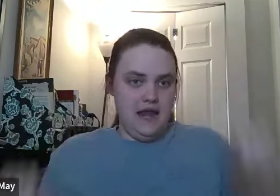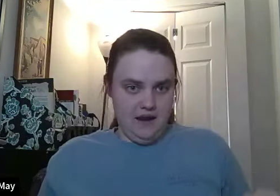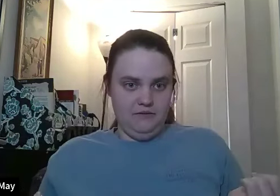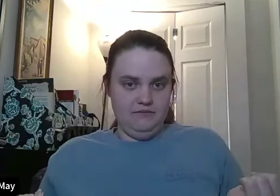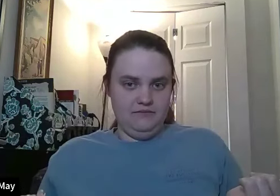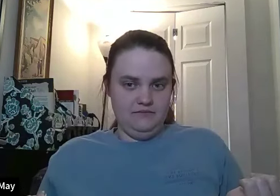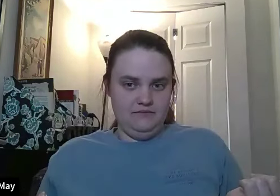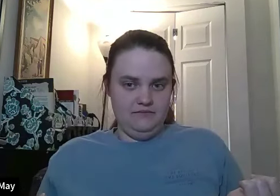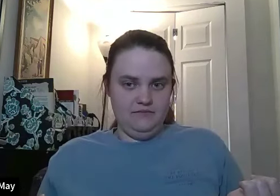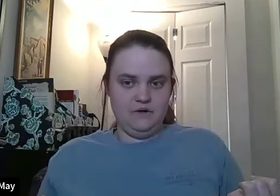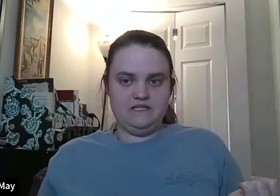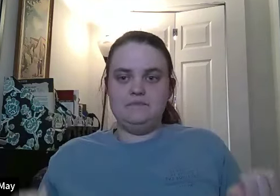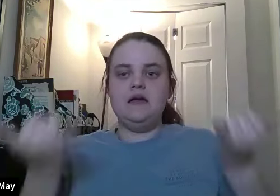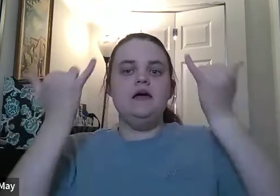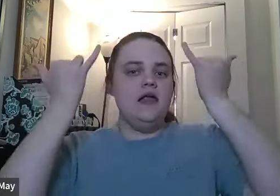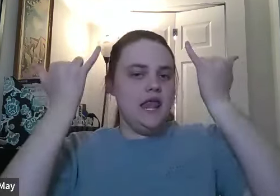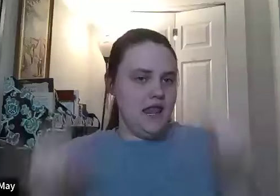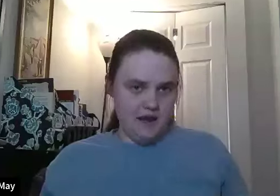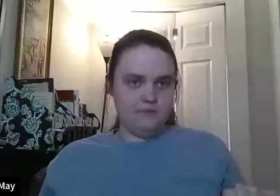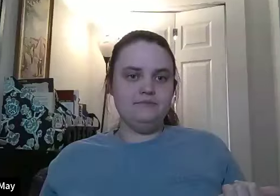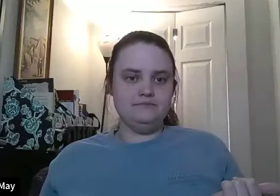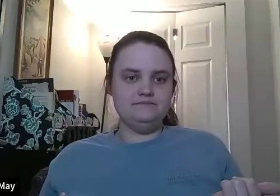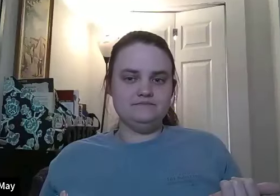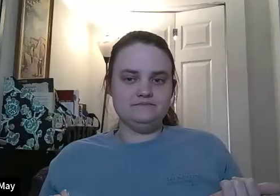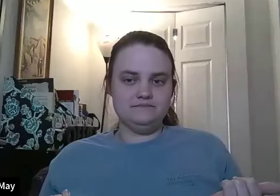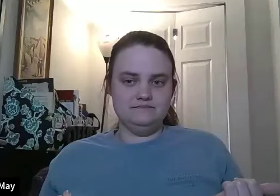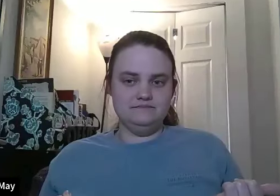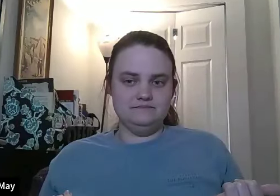now. One time. Now.